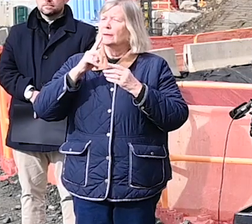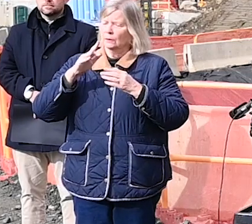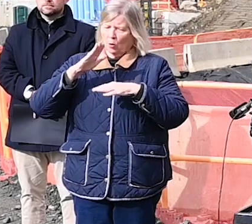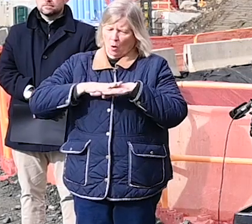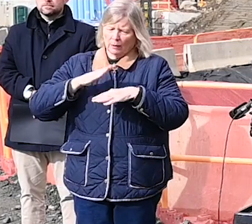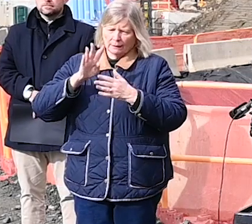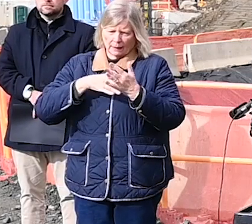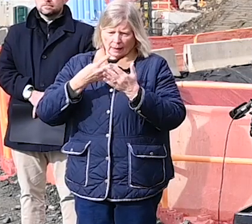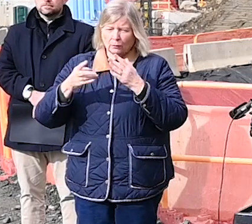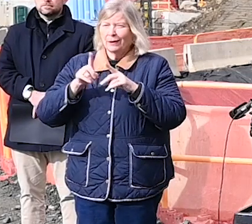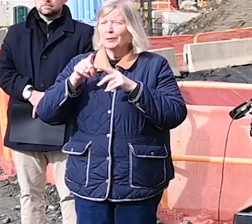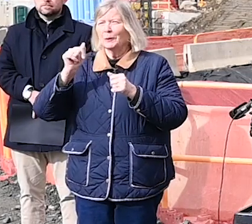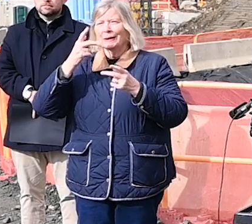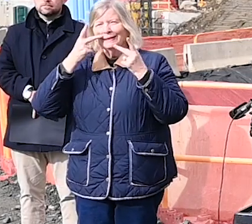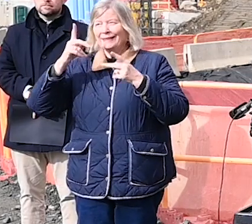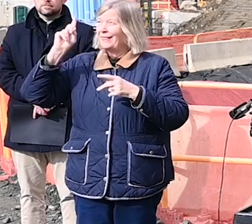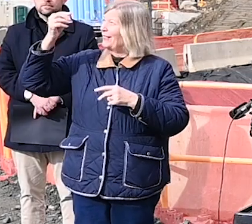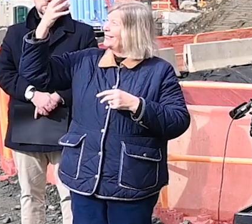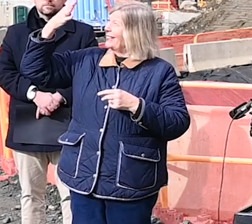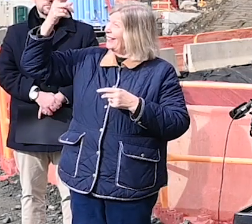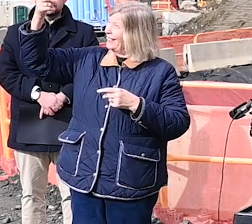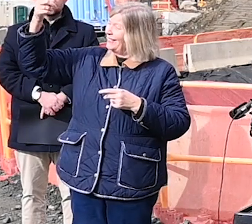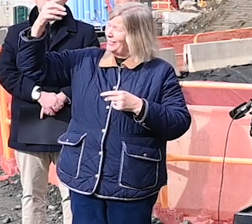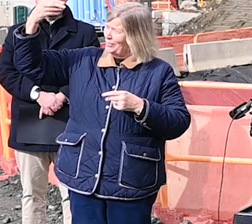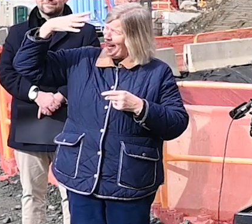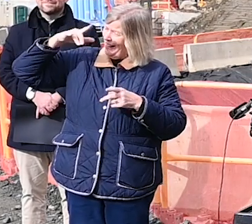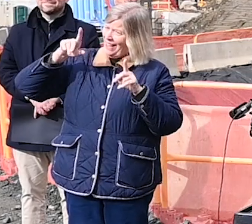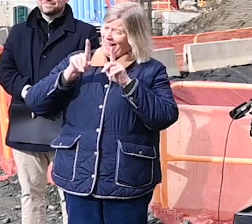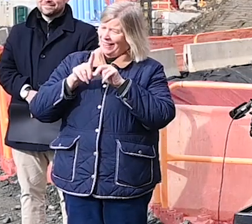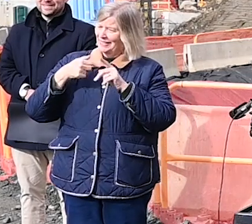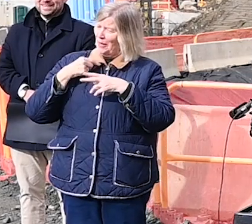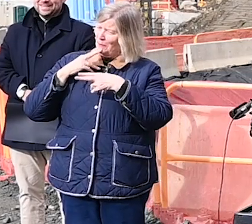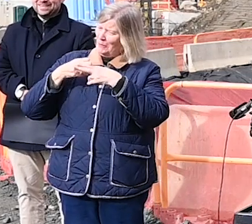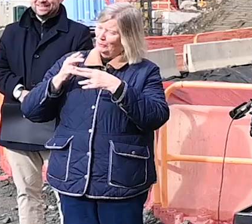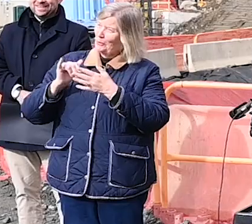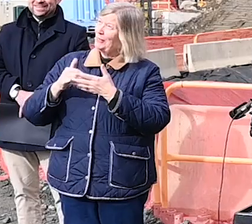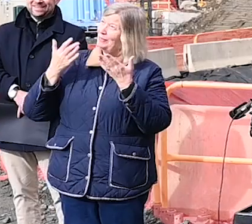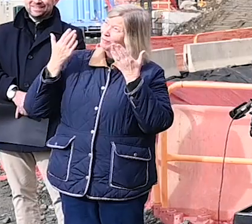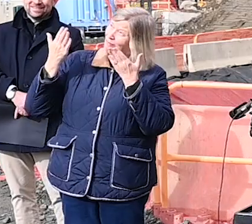schedule. As you see, the sun is shining just as I say that.